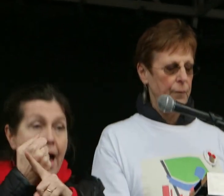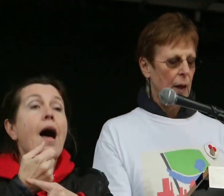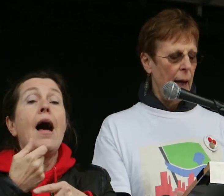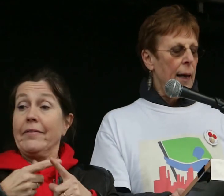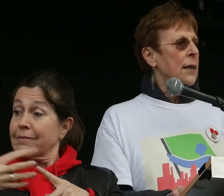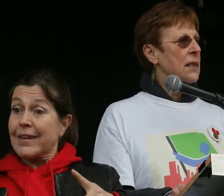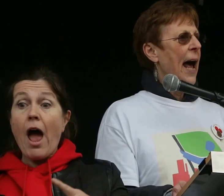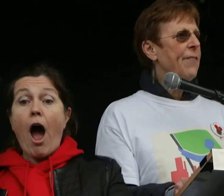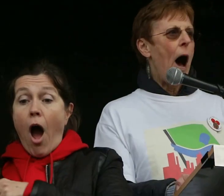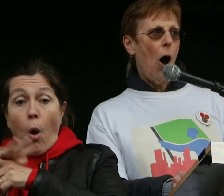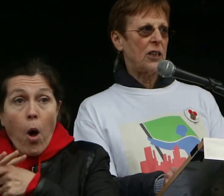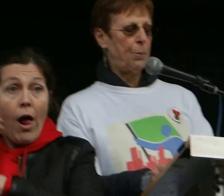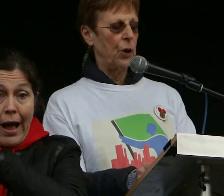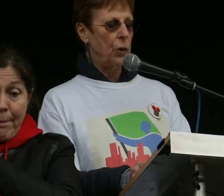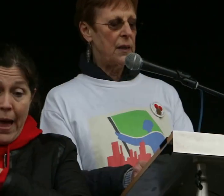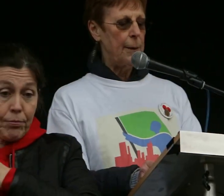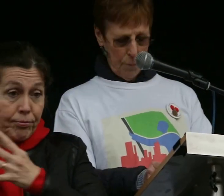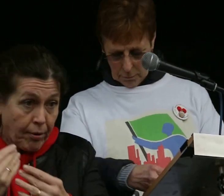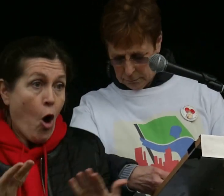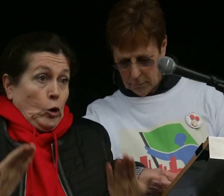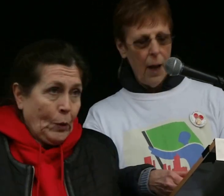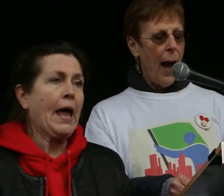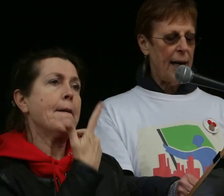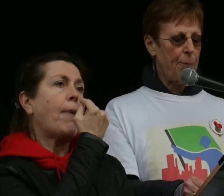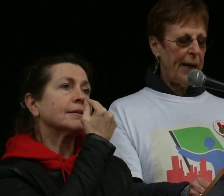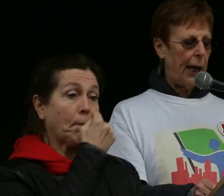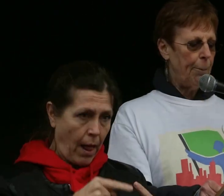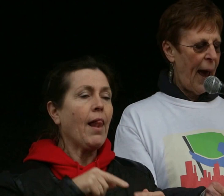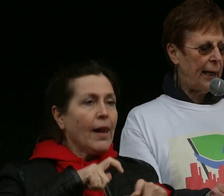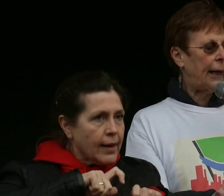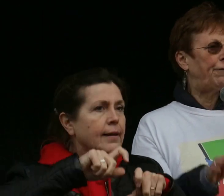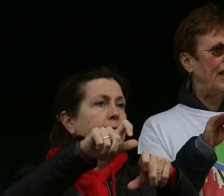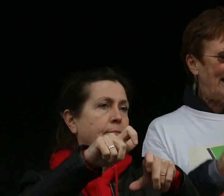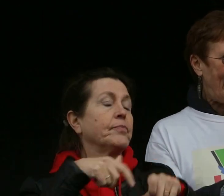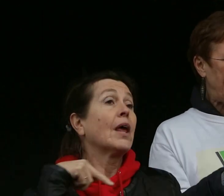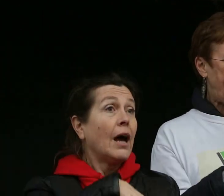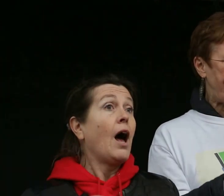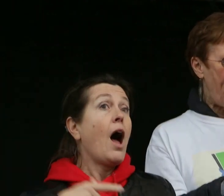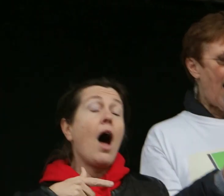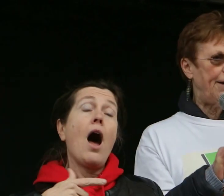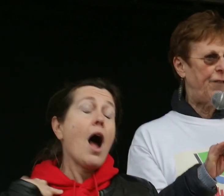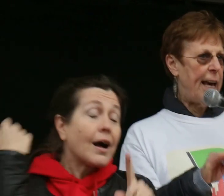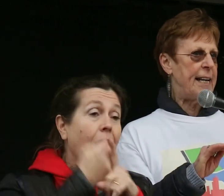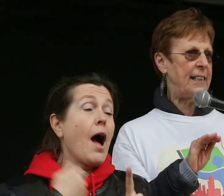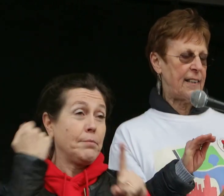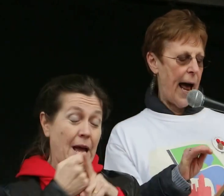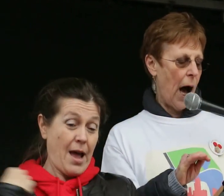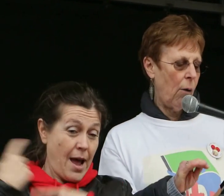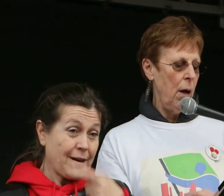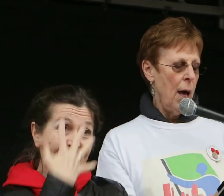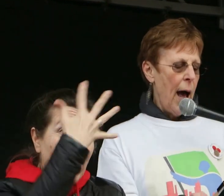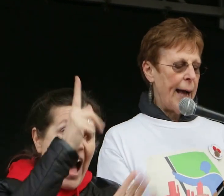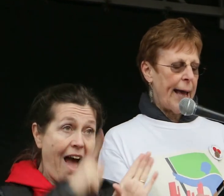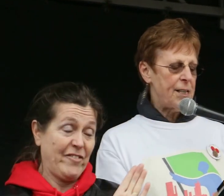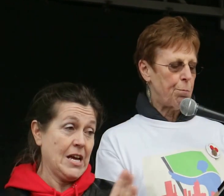possible. Save Our Hospitals has been campaigning for nearly 5 years